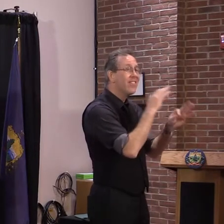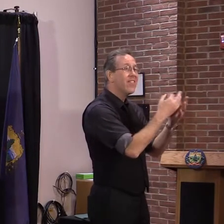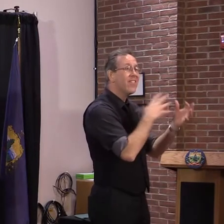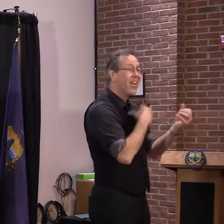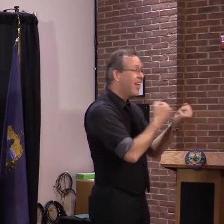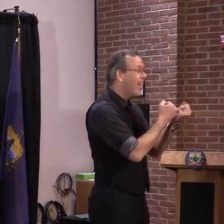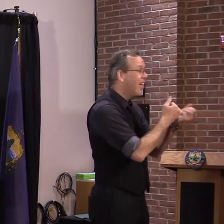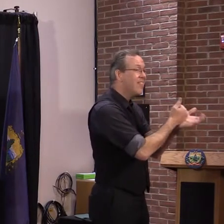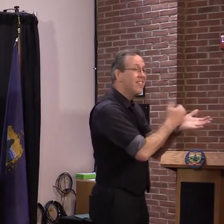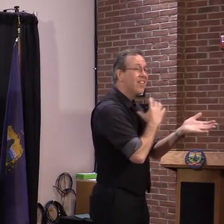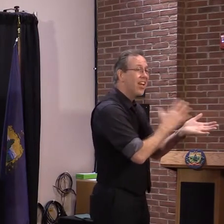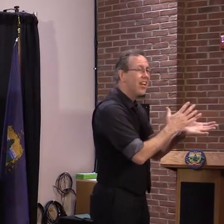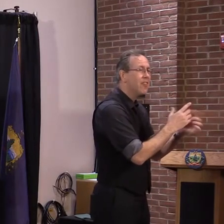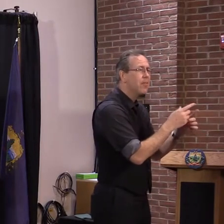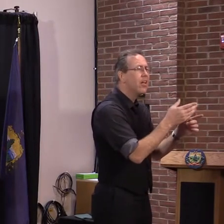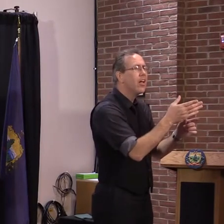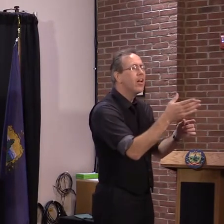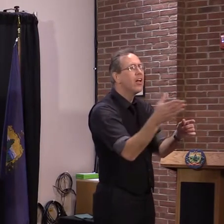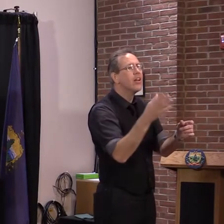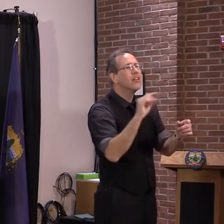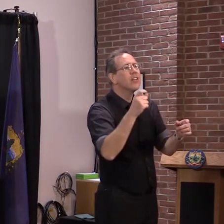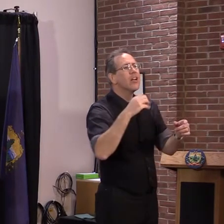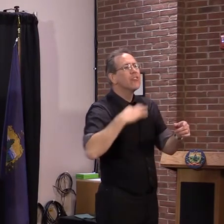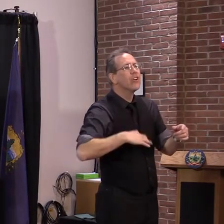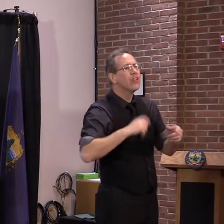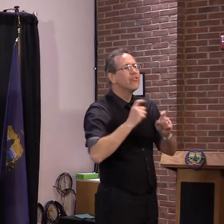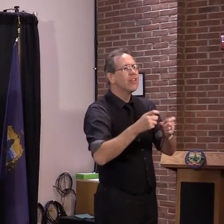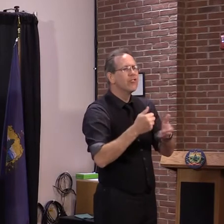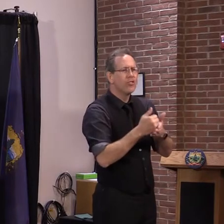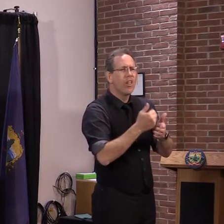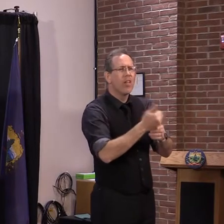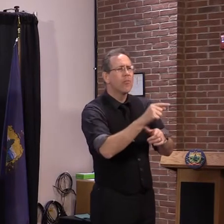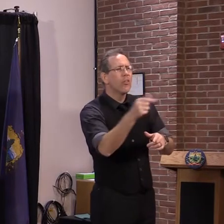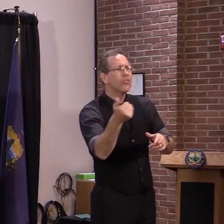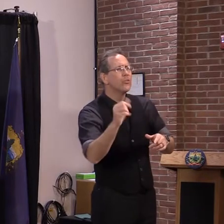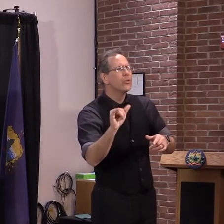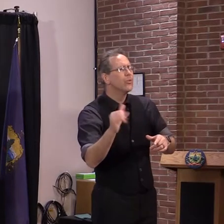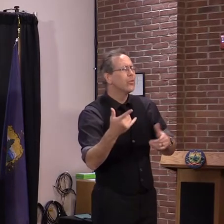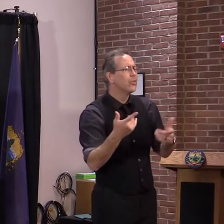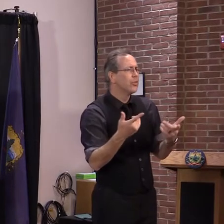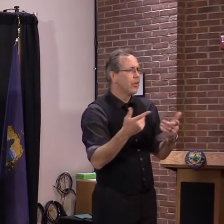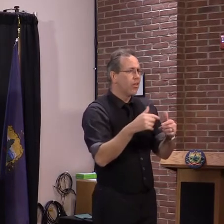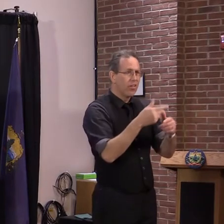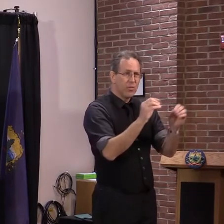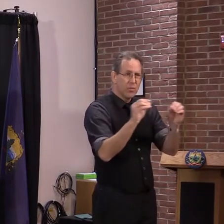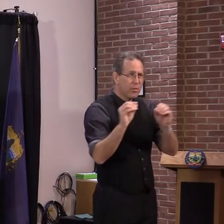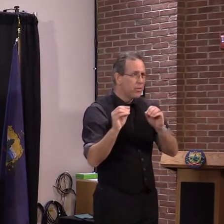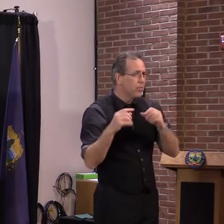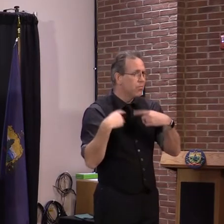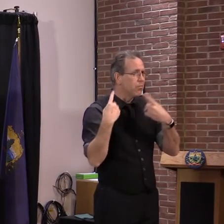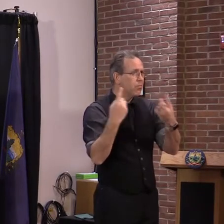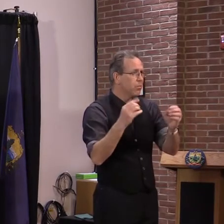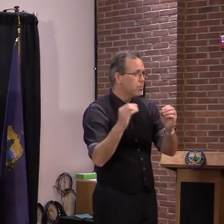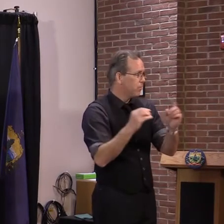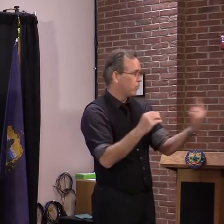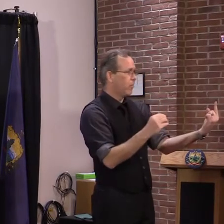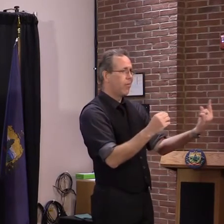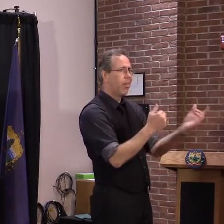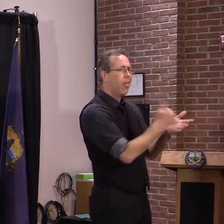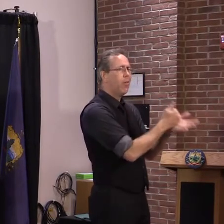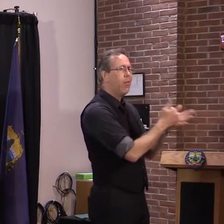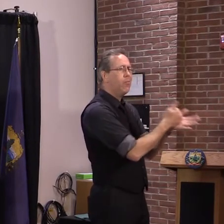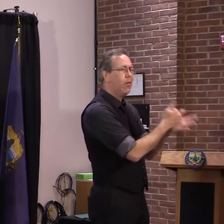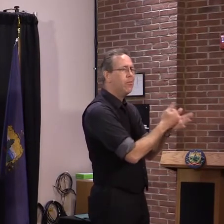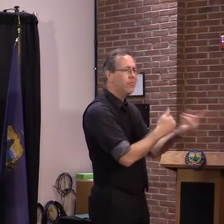as well as giving tax relief. But when you don't have anything to compare to, from my perspective, that becomes problematic.